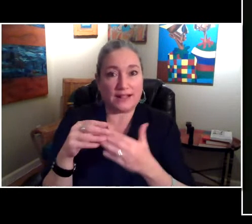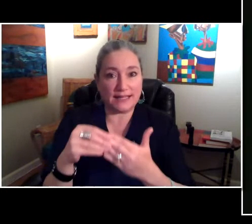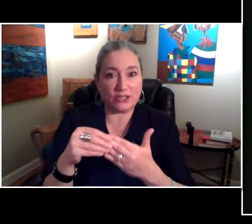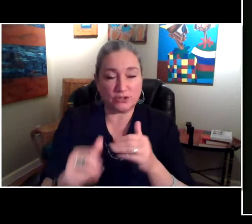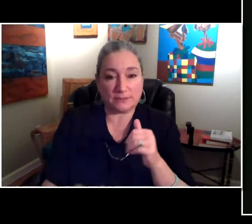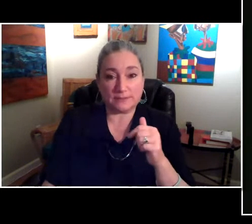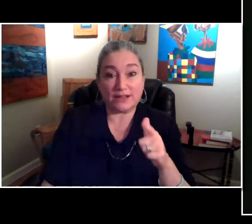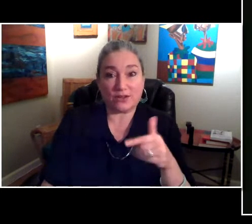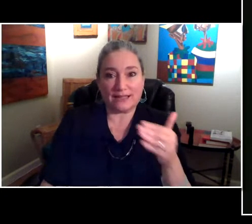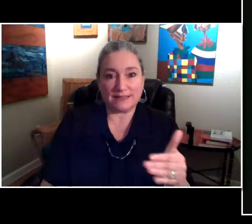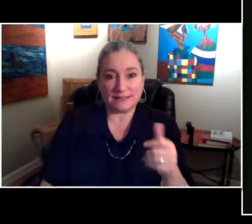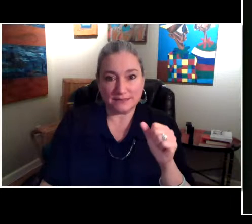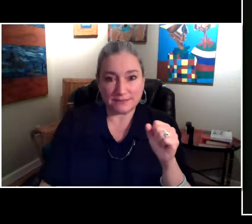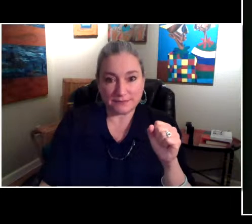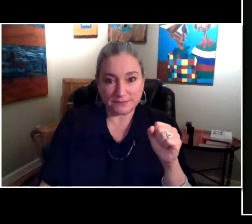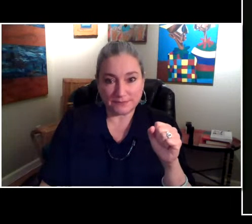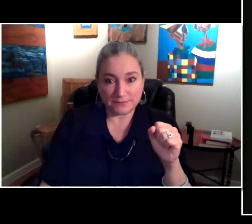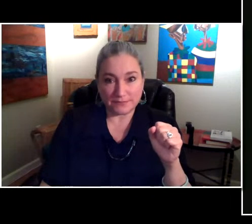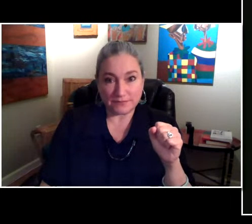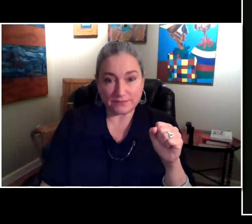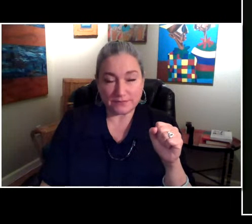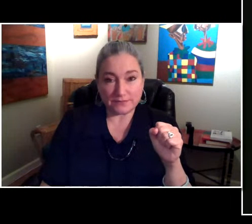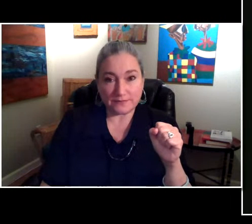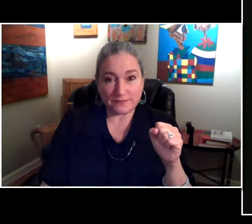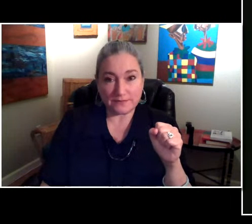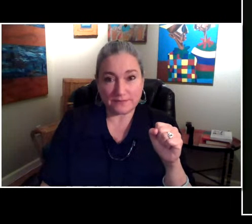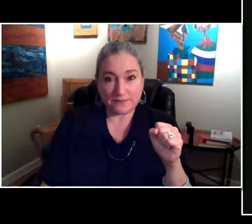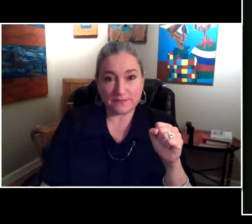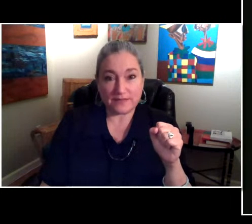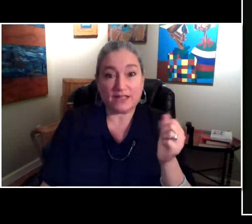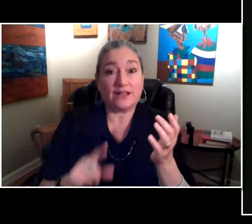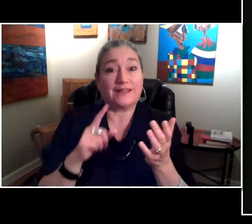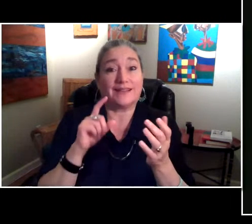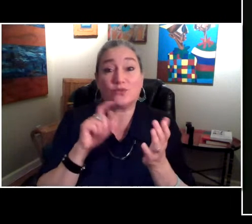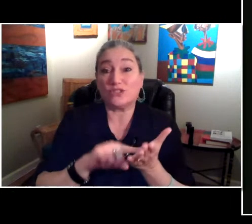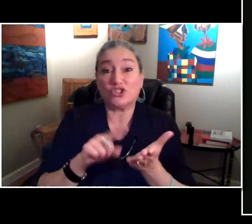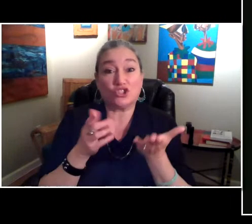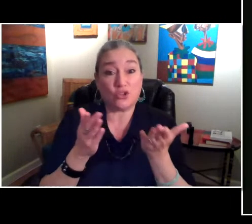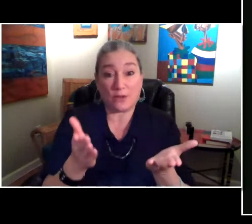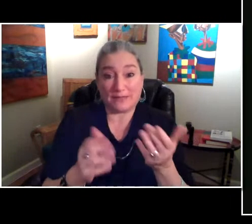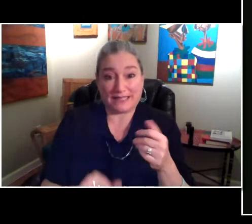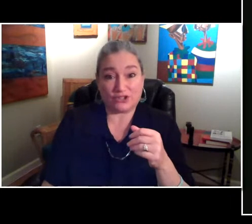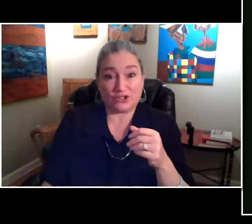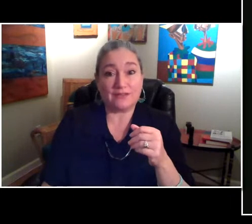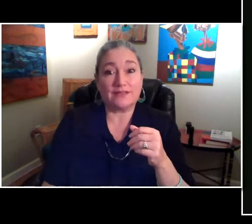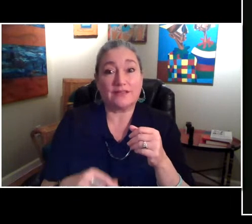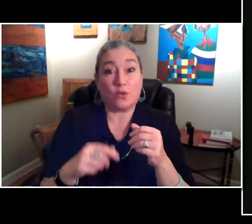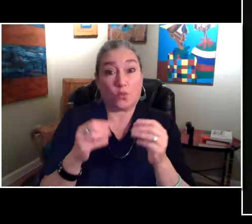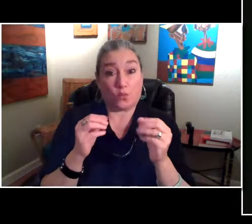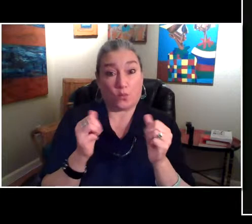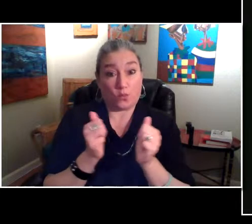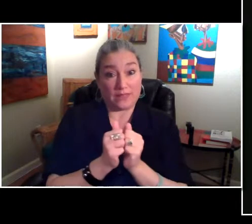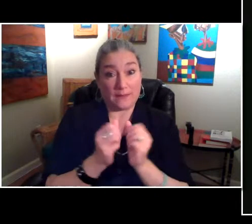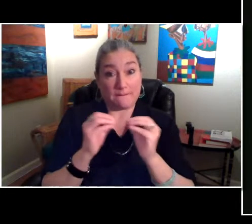critical mass, like at the California School for the Deaf and with their leadership. Next slide.